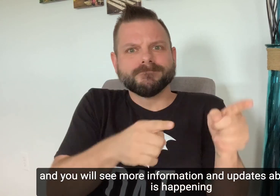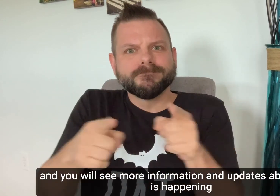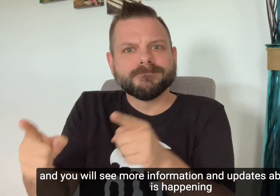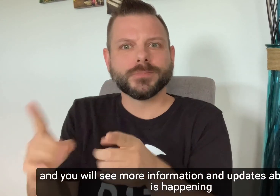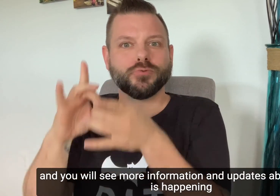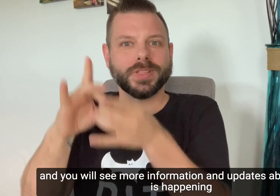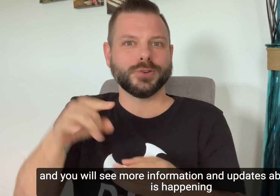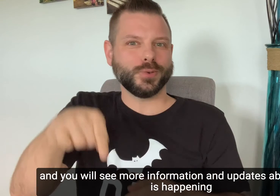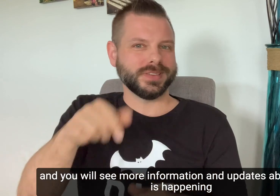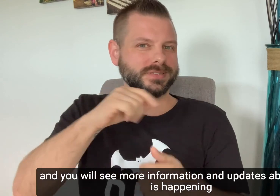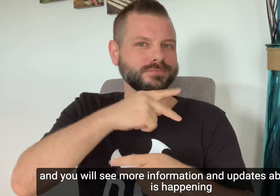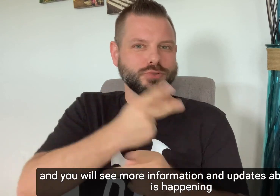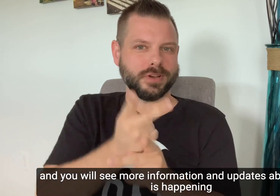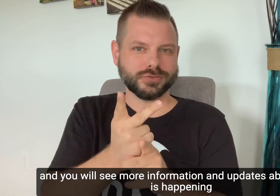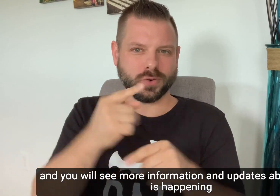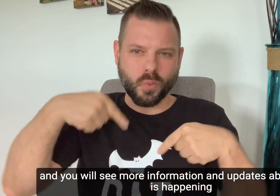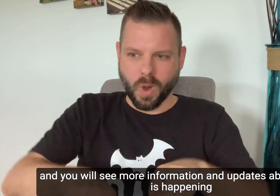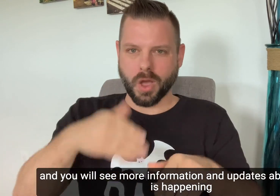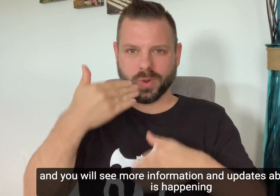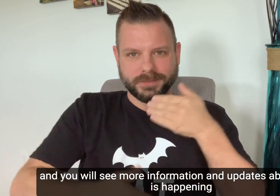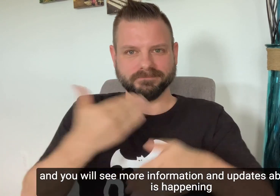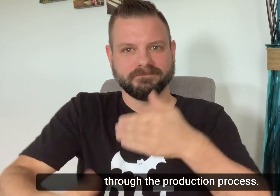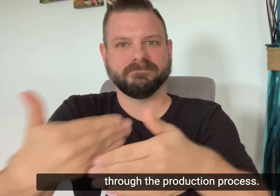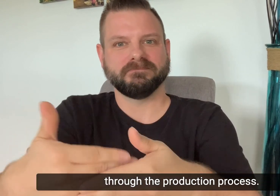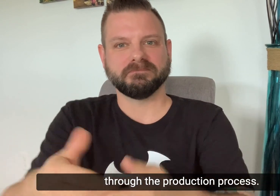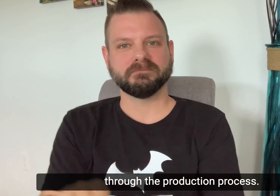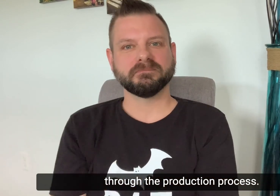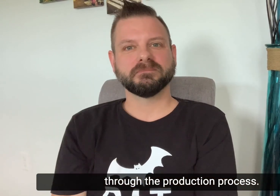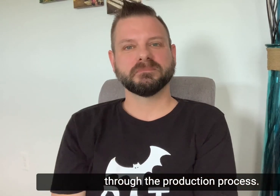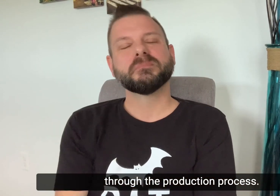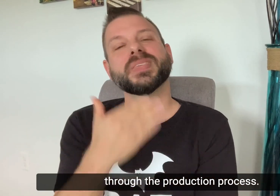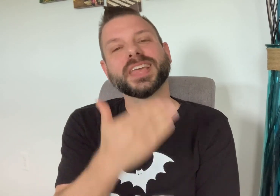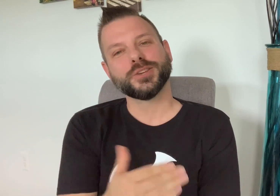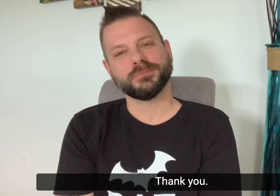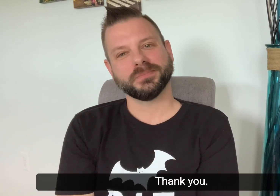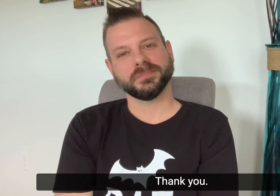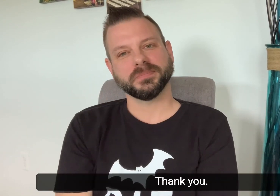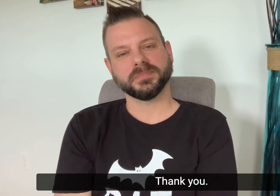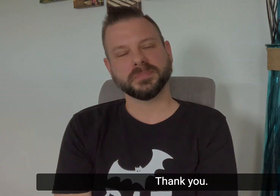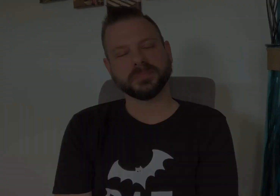information and updates about what is happening through the production process. Thank you.